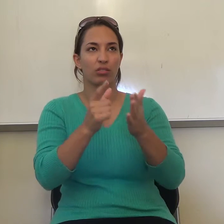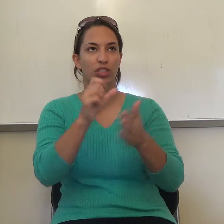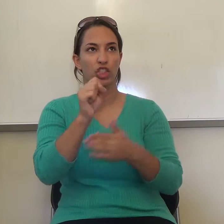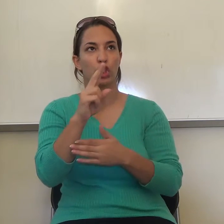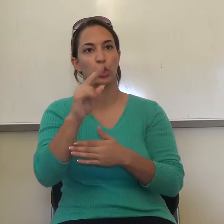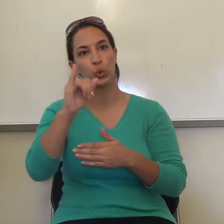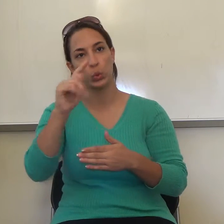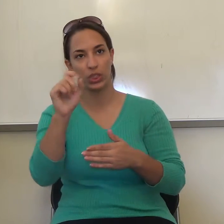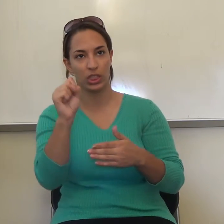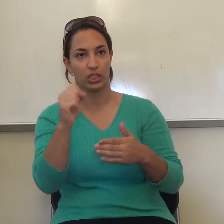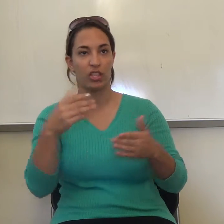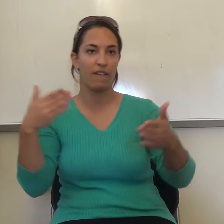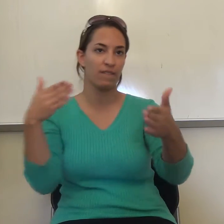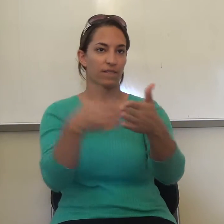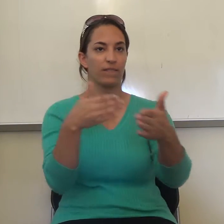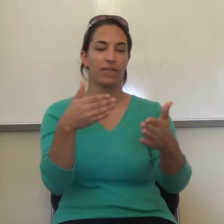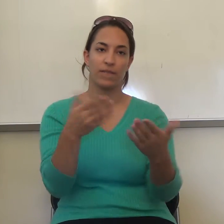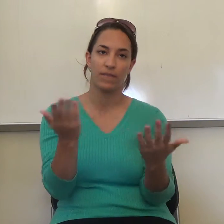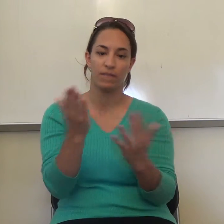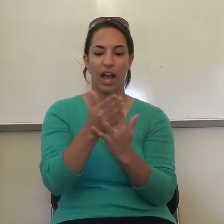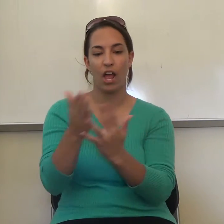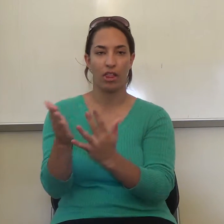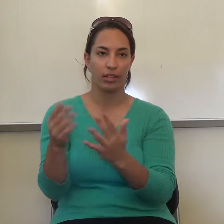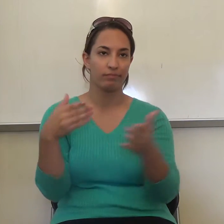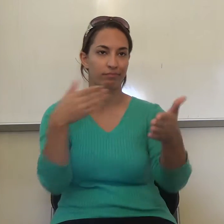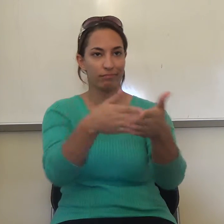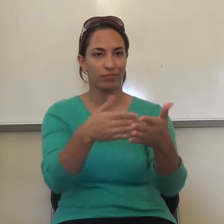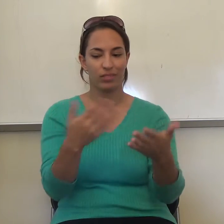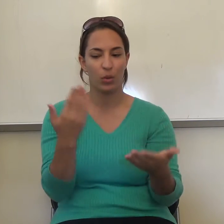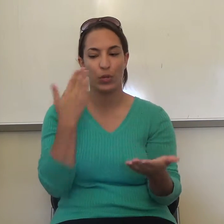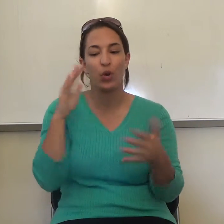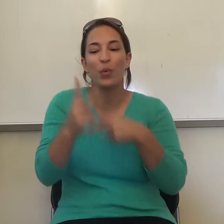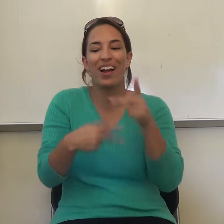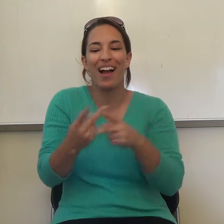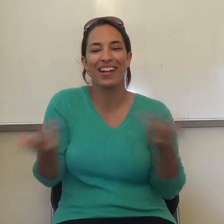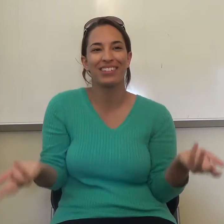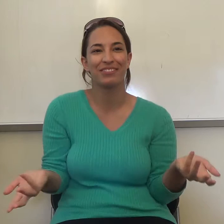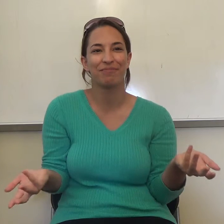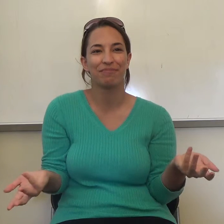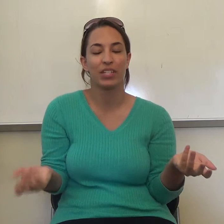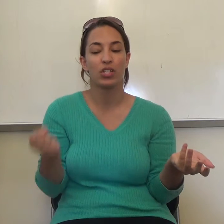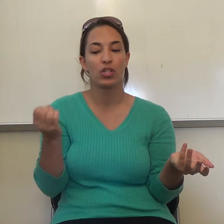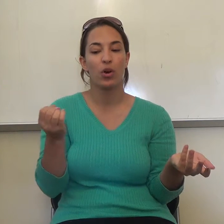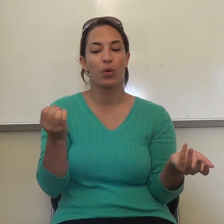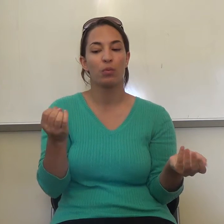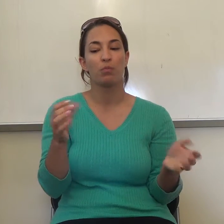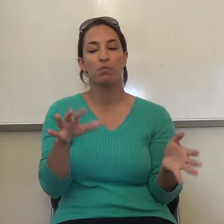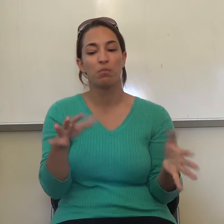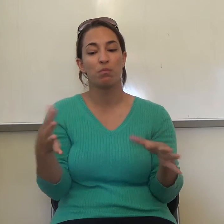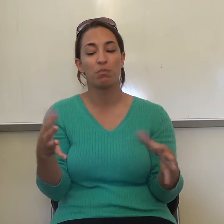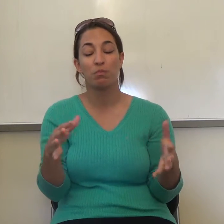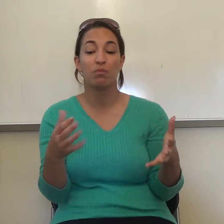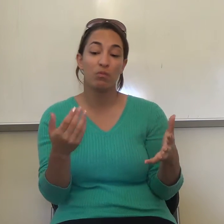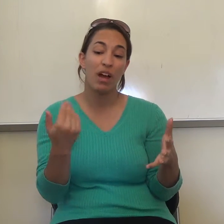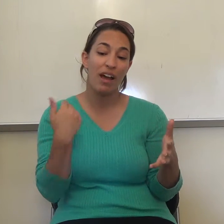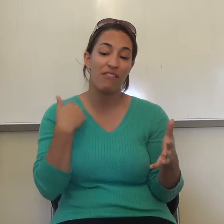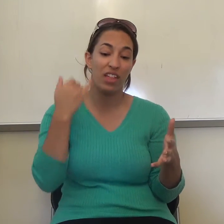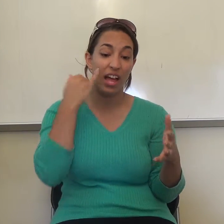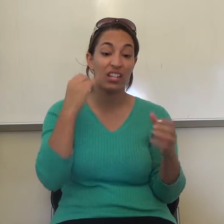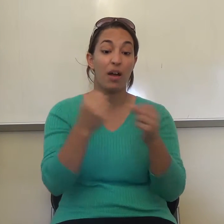have to, I mean, it does have the idea that a bunch of cities and counties file these suits,